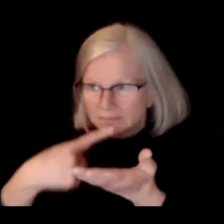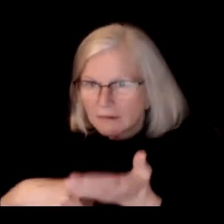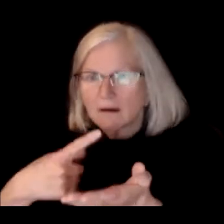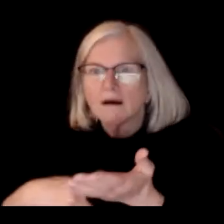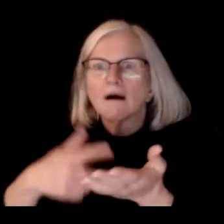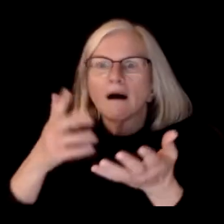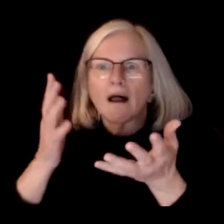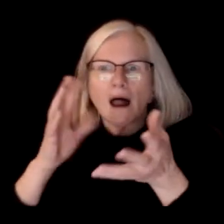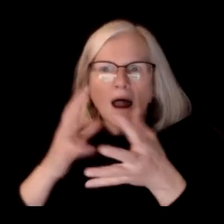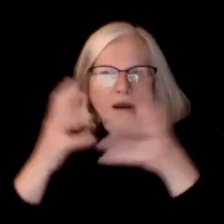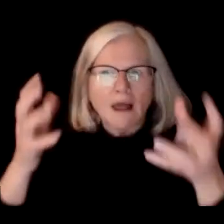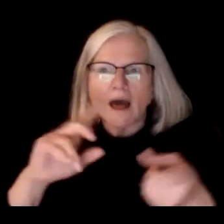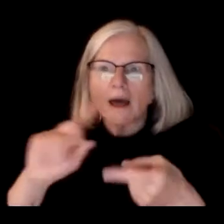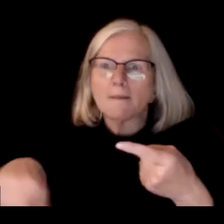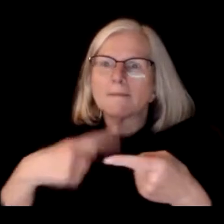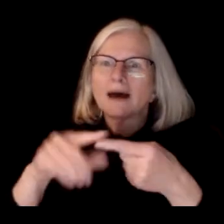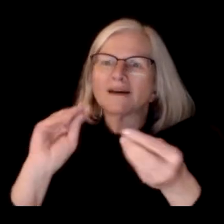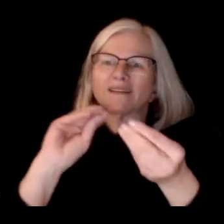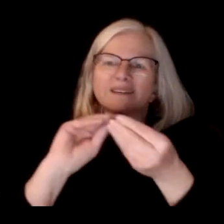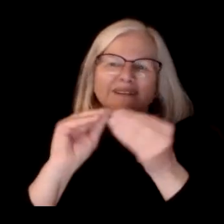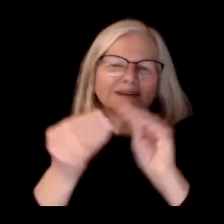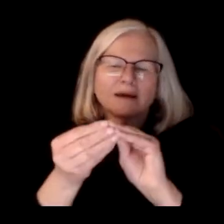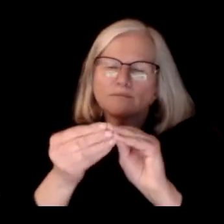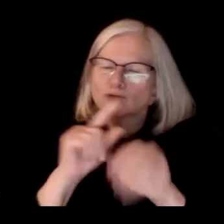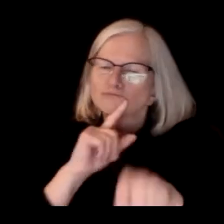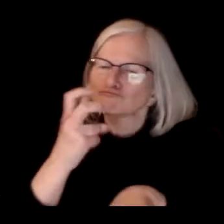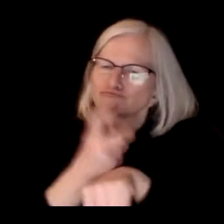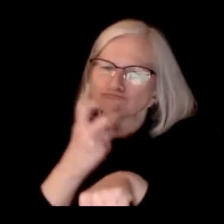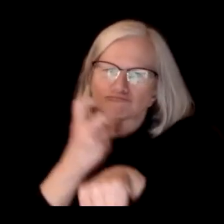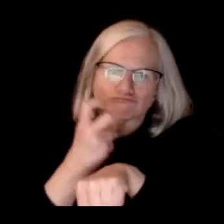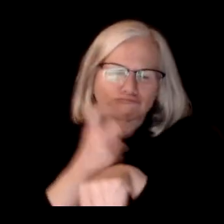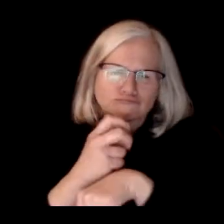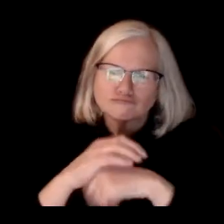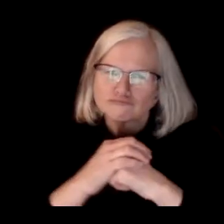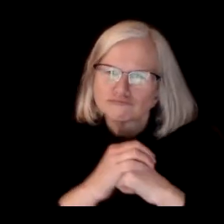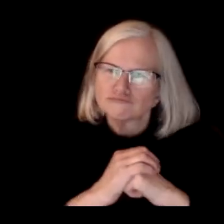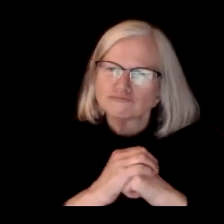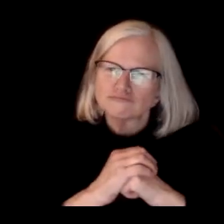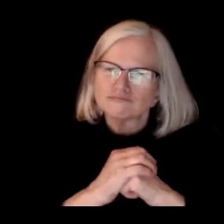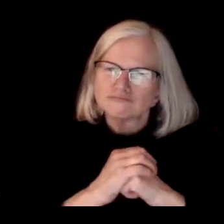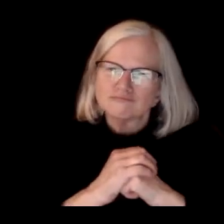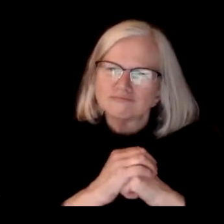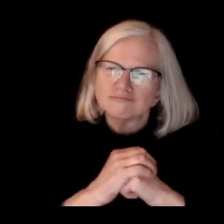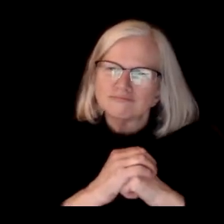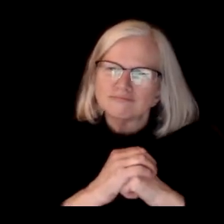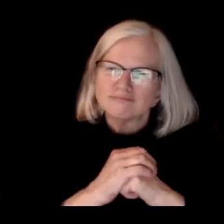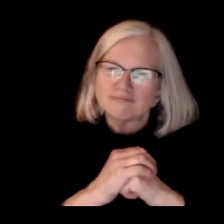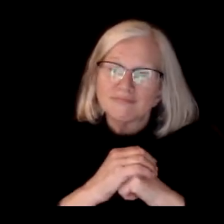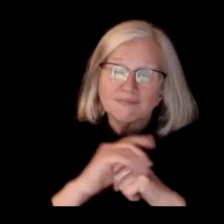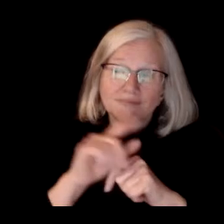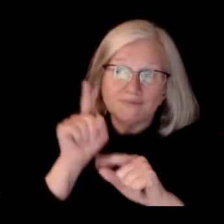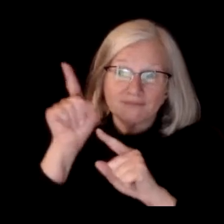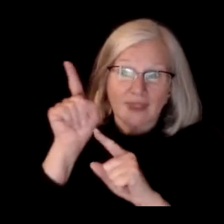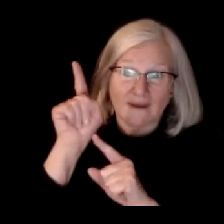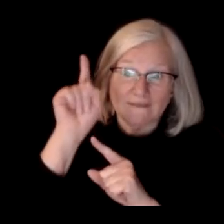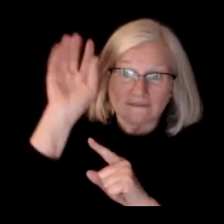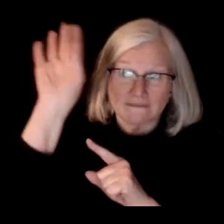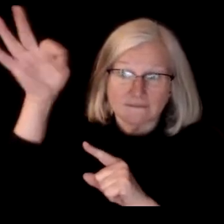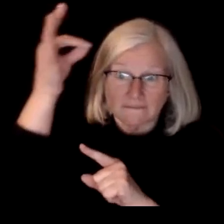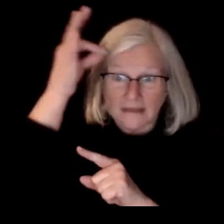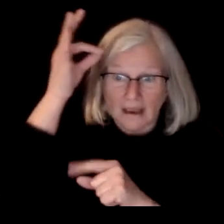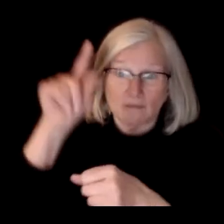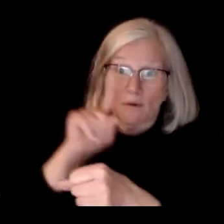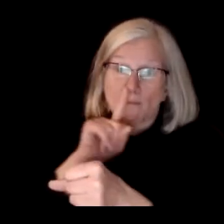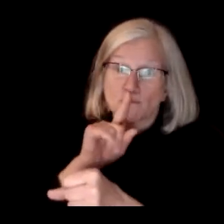the doses that the federal government has promised to us versus what's actually here. When did it arrive? For